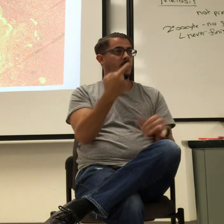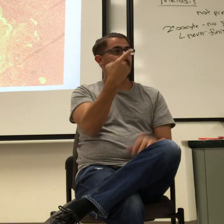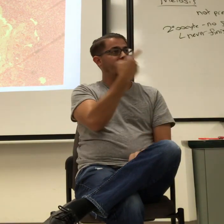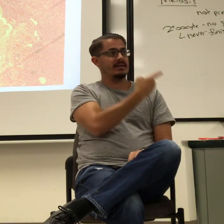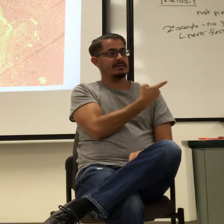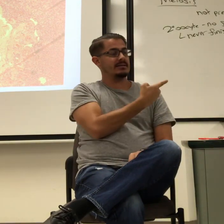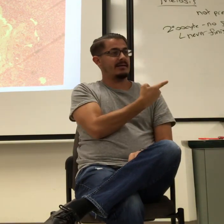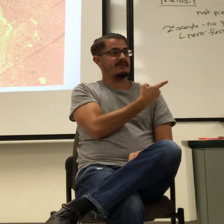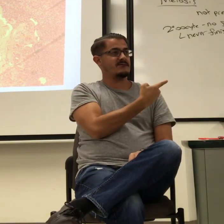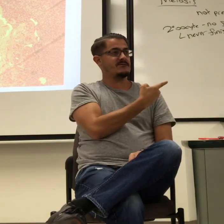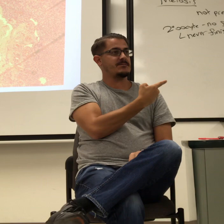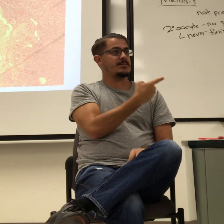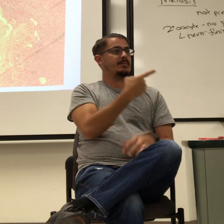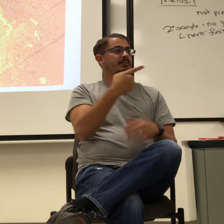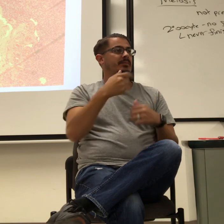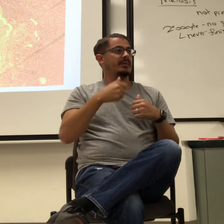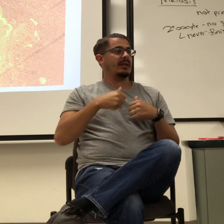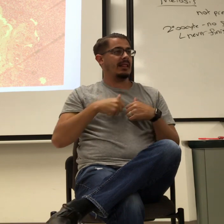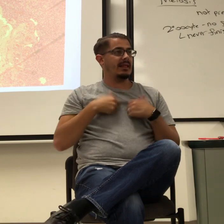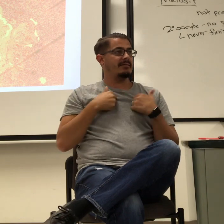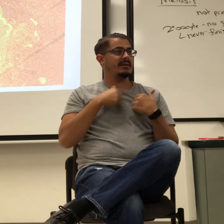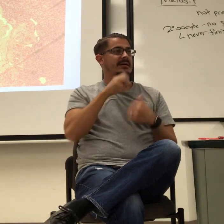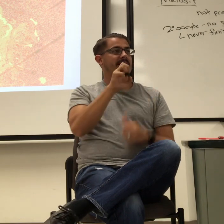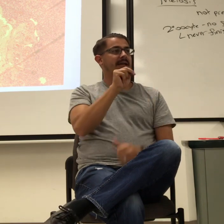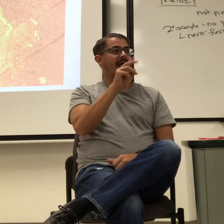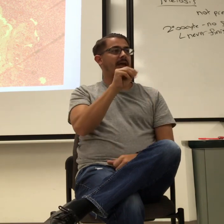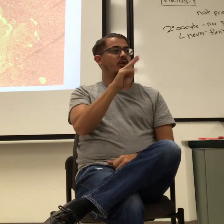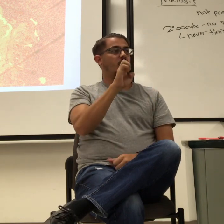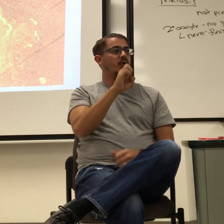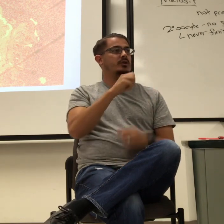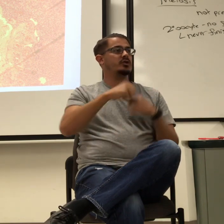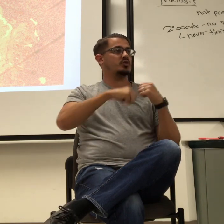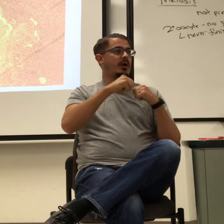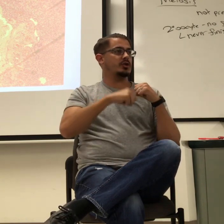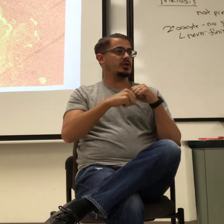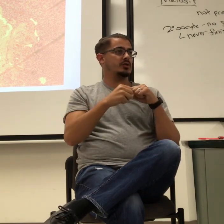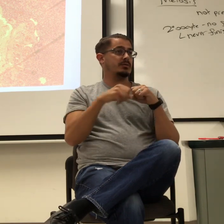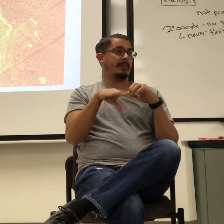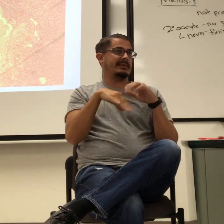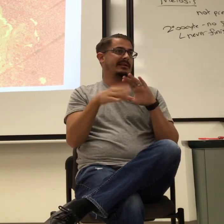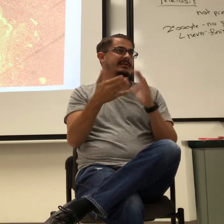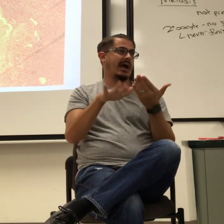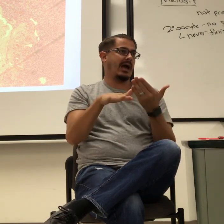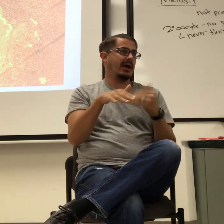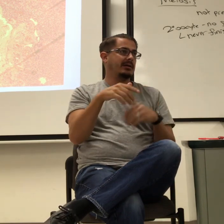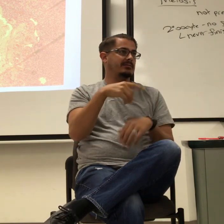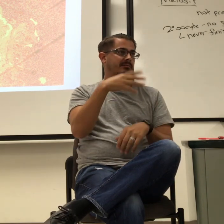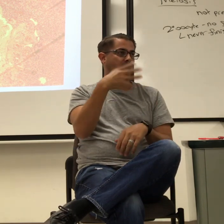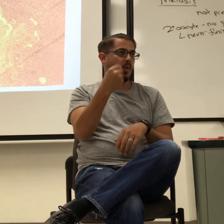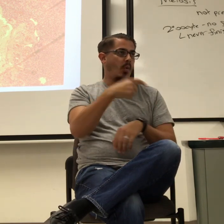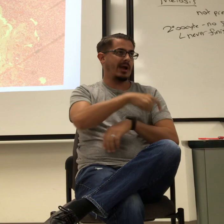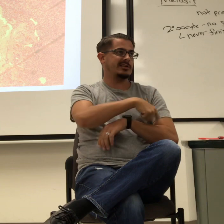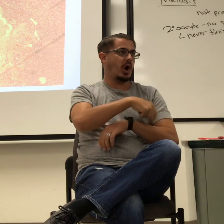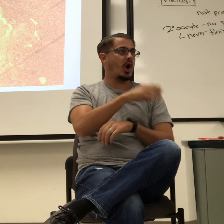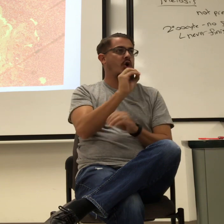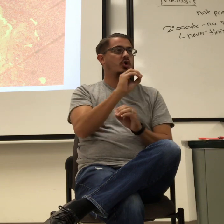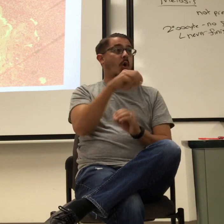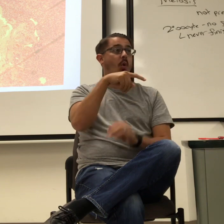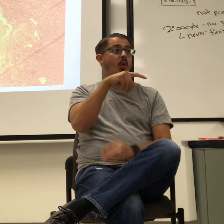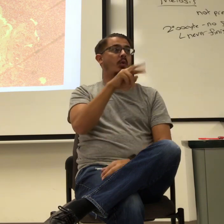this living endocrine structure, the corpus luteum, basically died, became a white scar, no